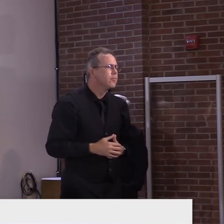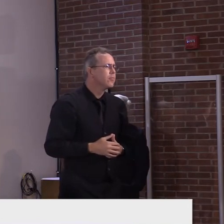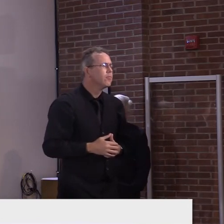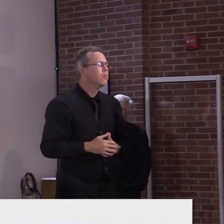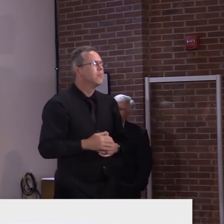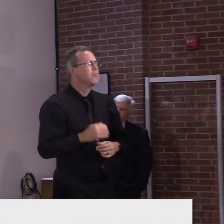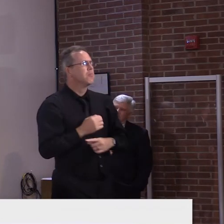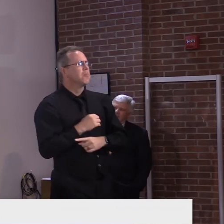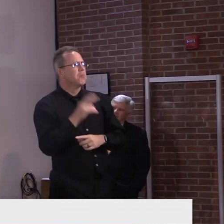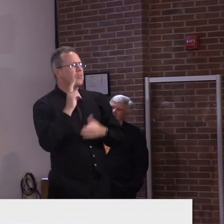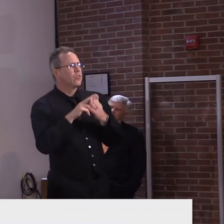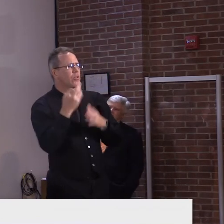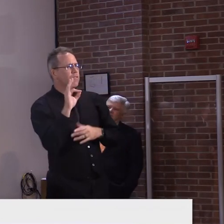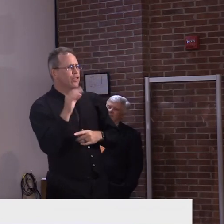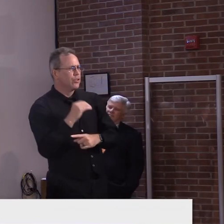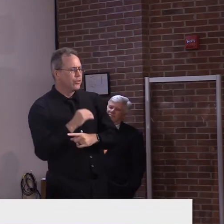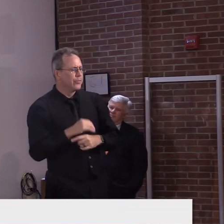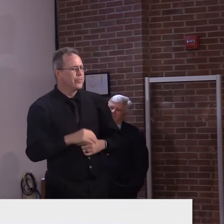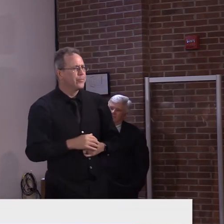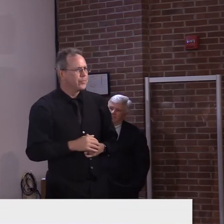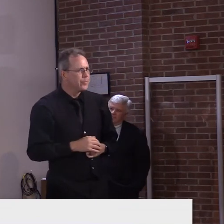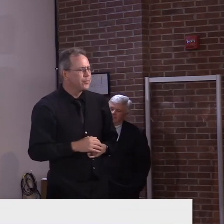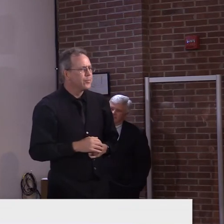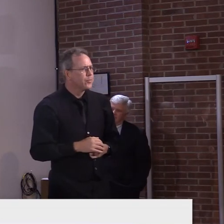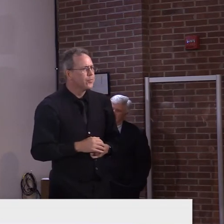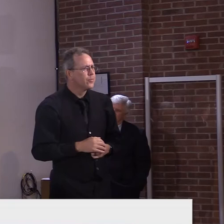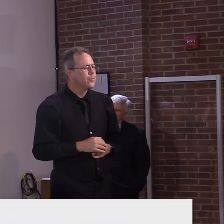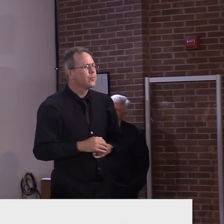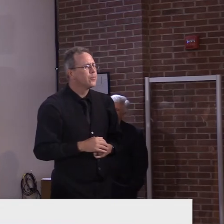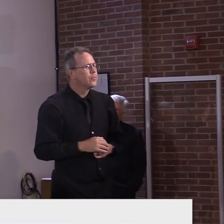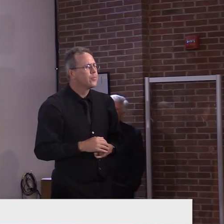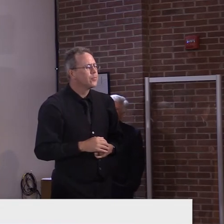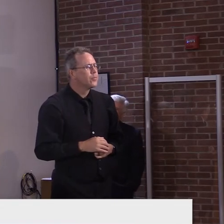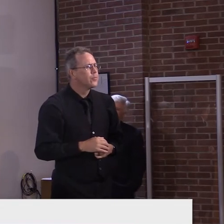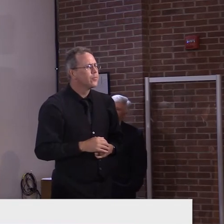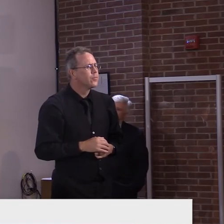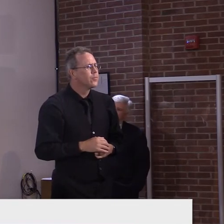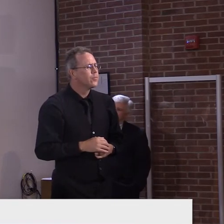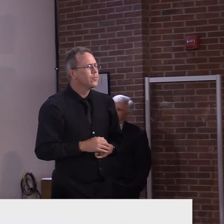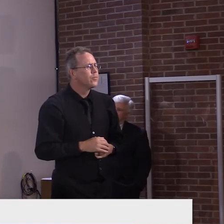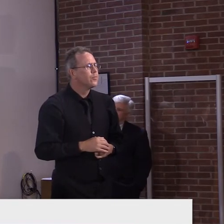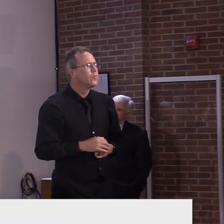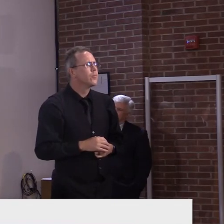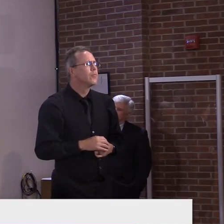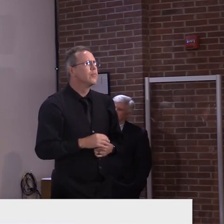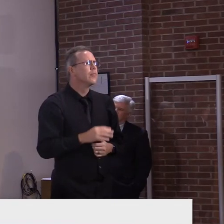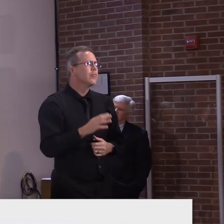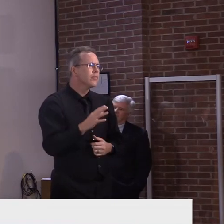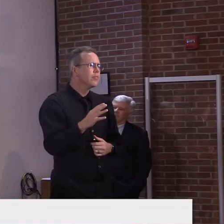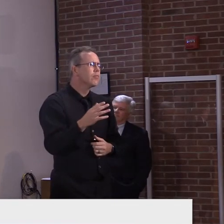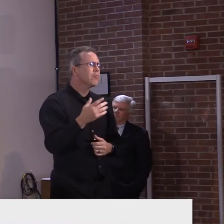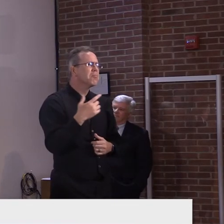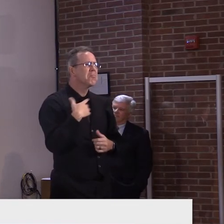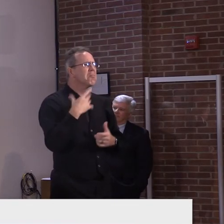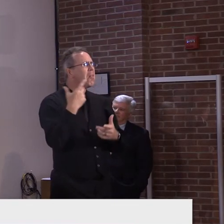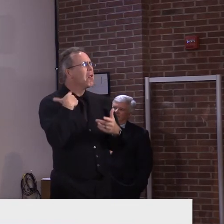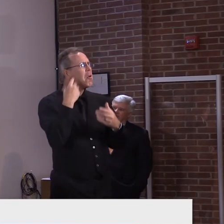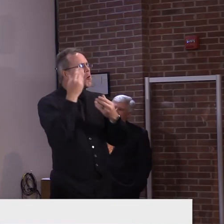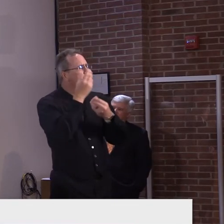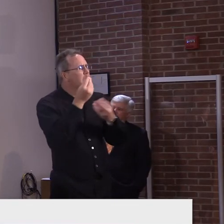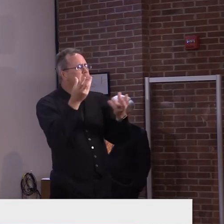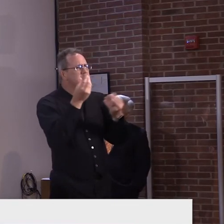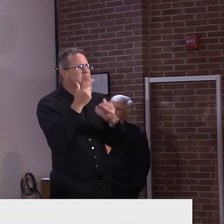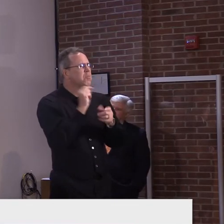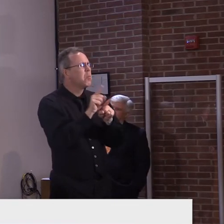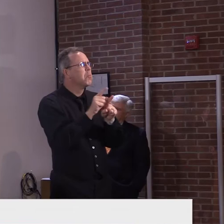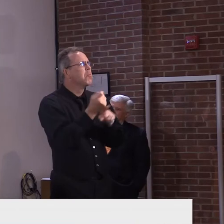thought I'd jump in on this. You know, we are prepared to do the same reporting we did last year. It worked very effectively. I don't